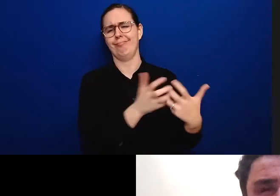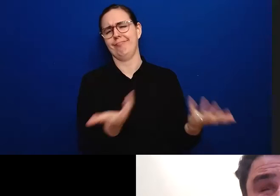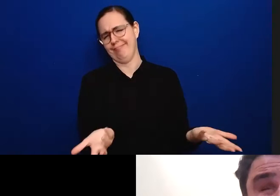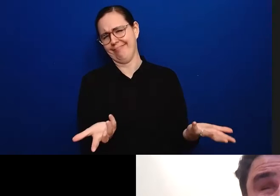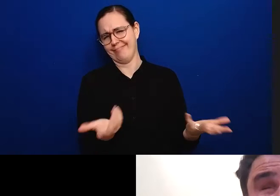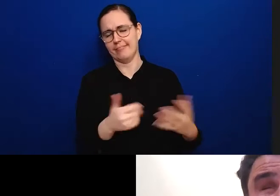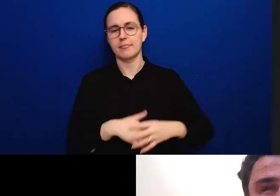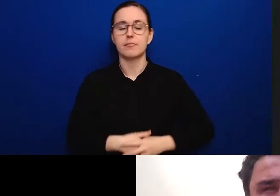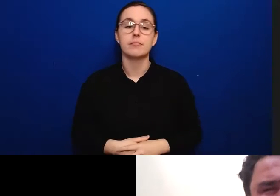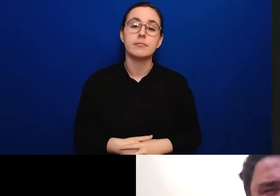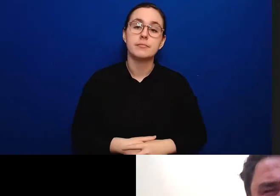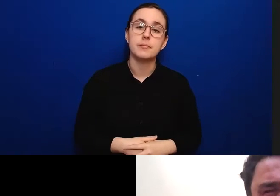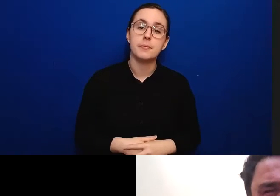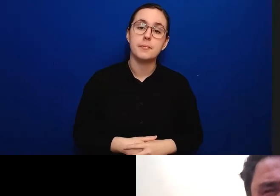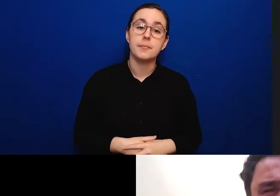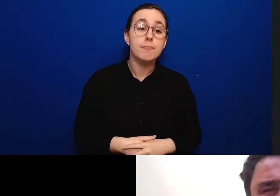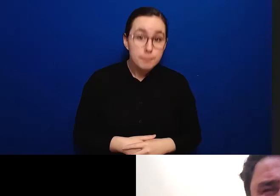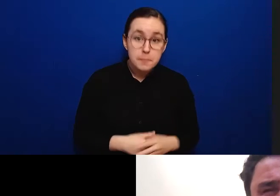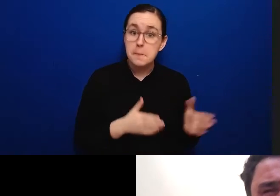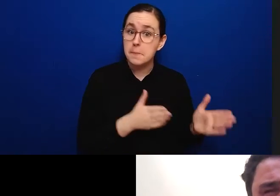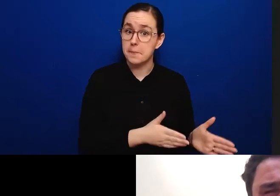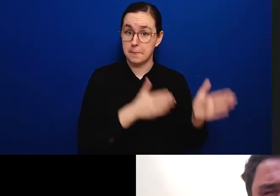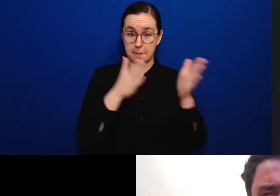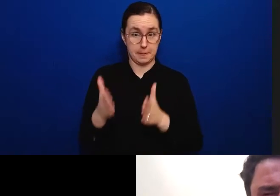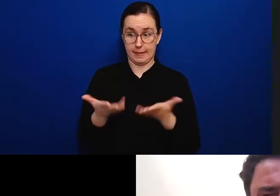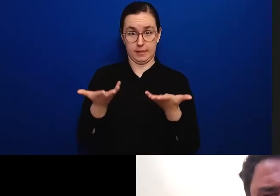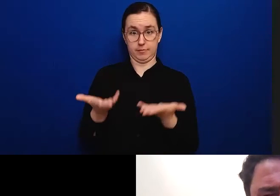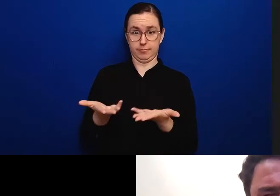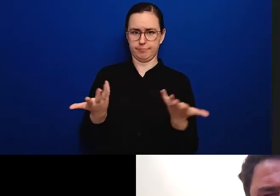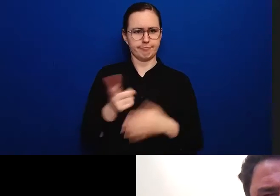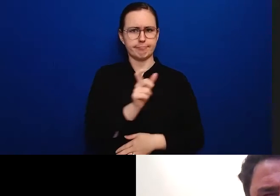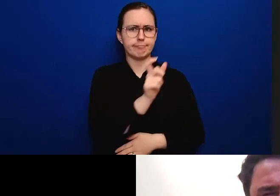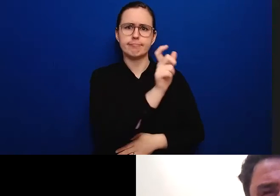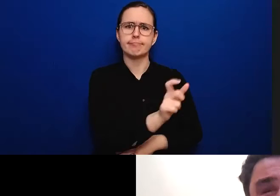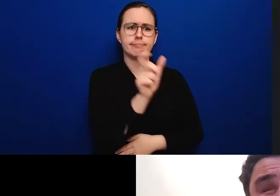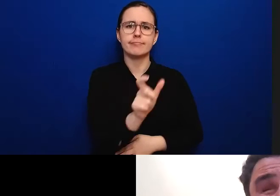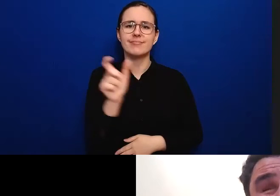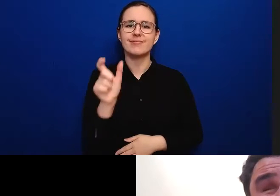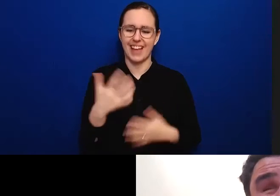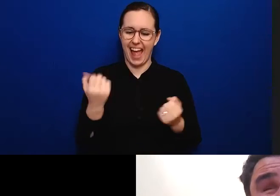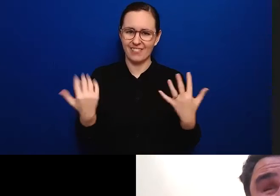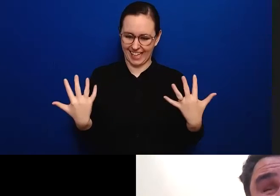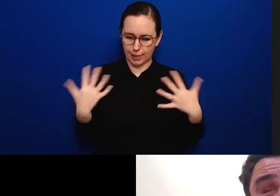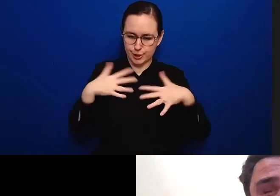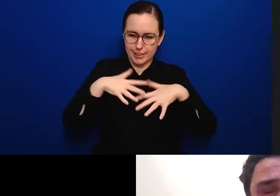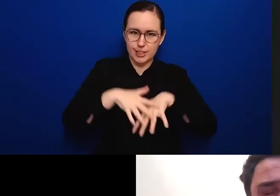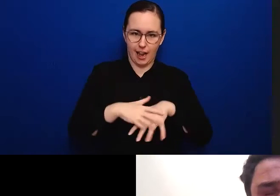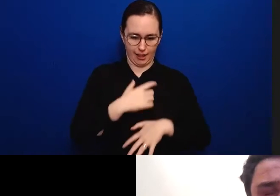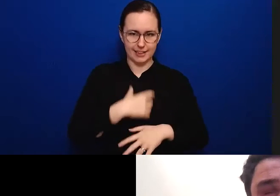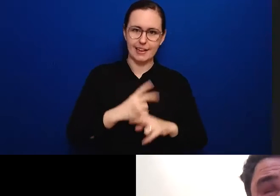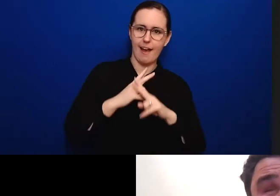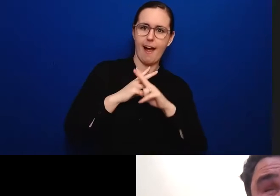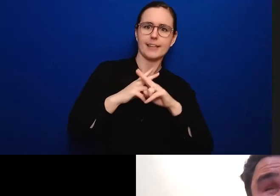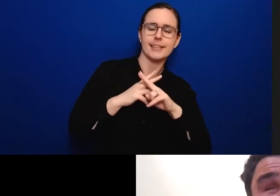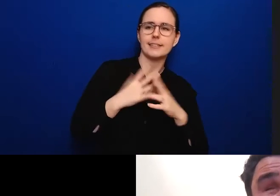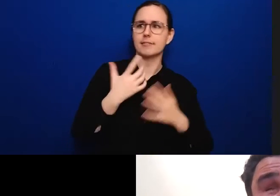and age specialist, to work on the intersectionality, that when they are intersecting one another, how it actually create the vulnerabilities for